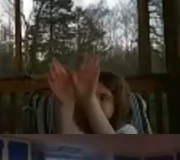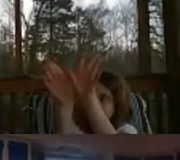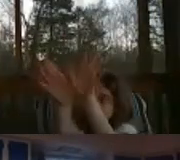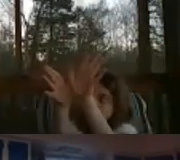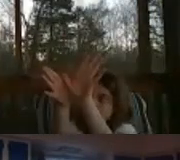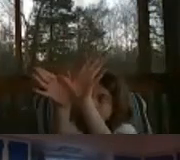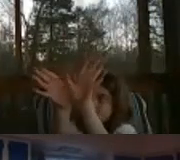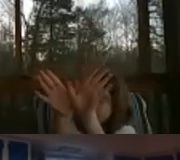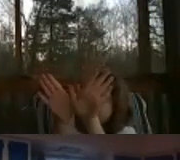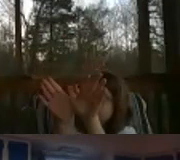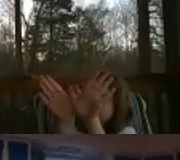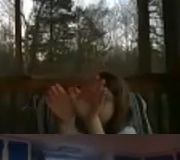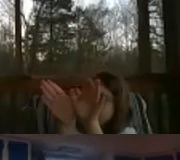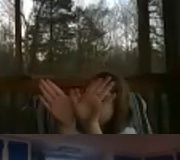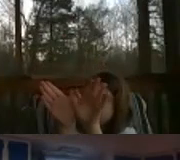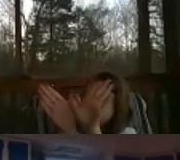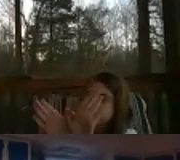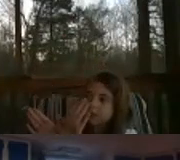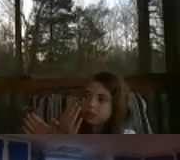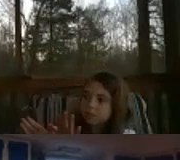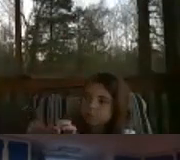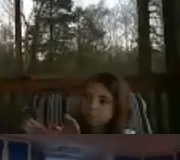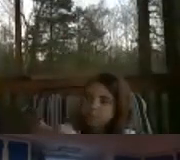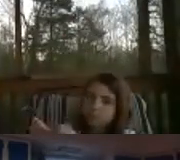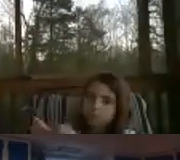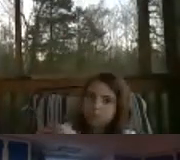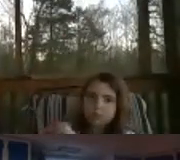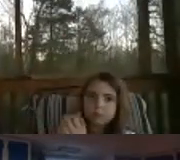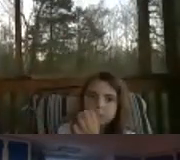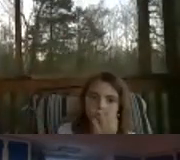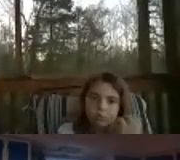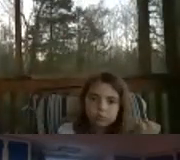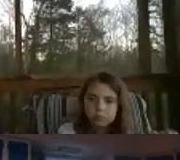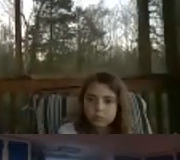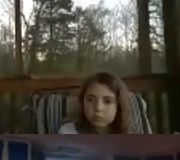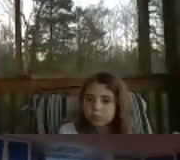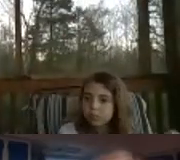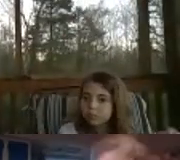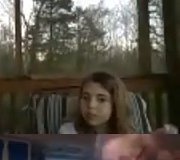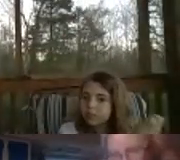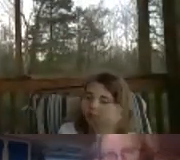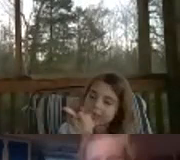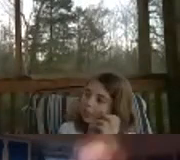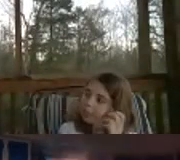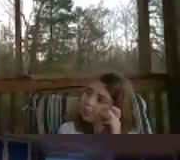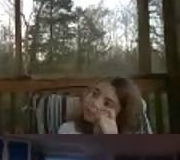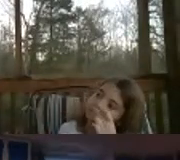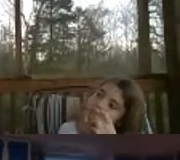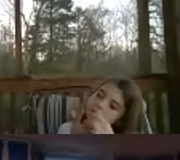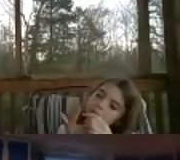don't know. So then you would either finger spell it, or sometimes if you've noticed when the governor's talking, maybe we're not signing, we're waiting a little bit